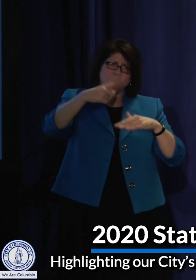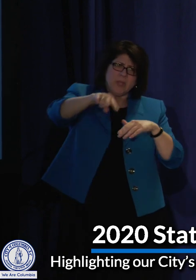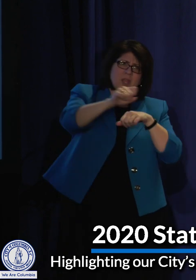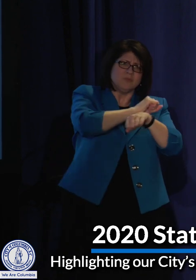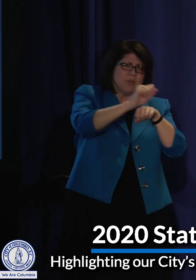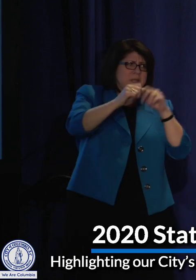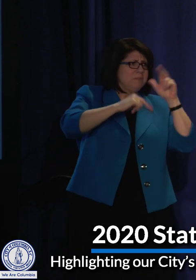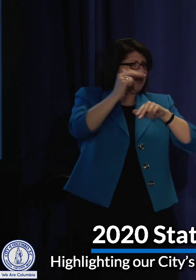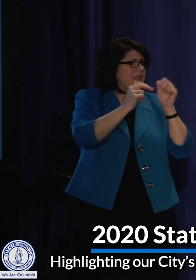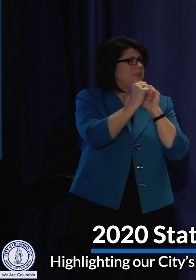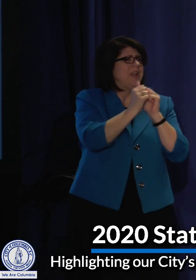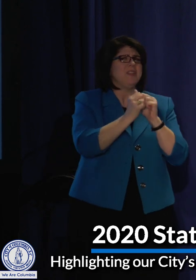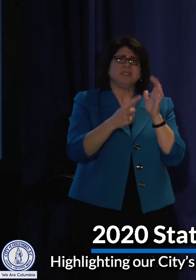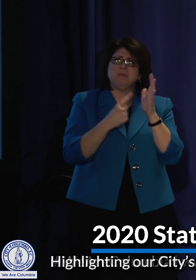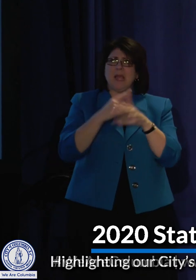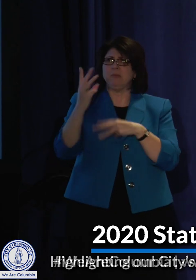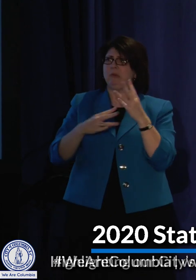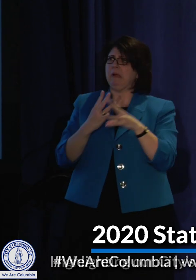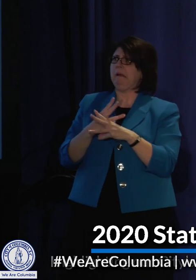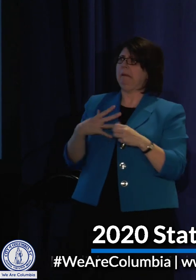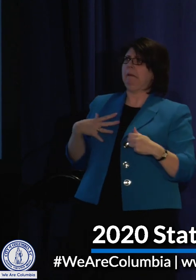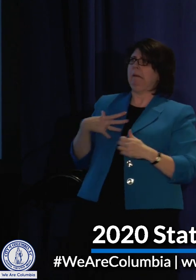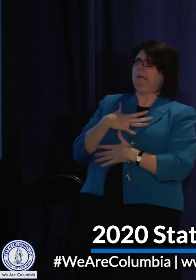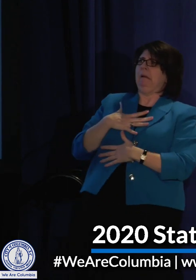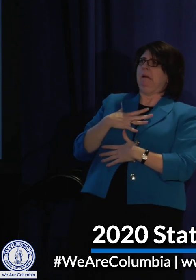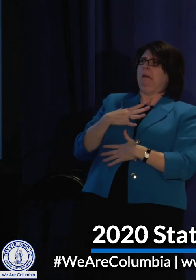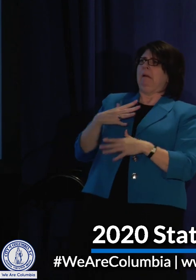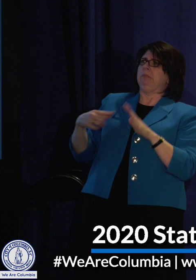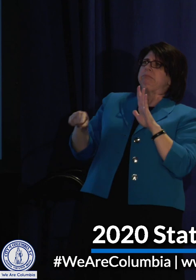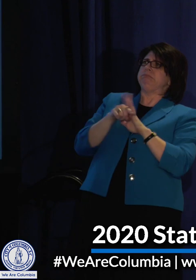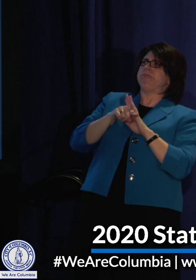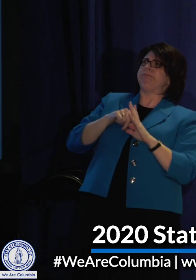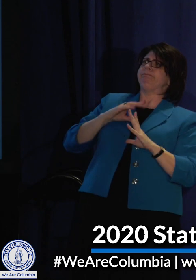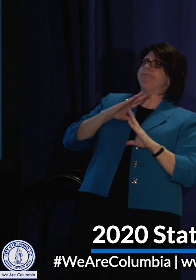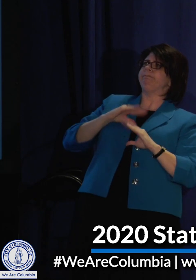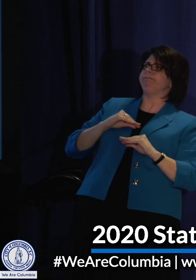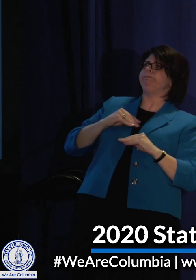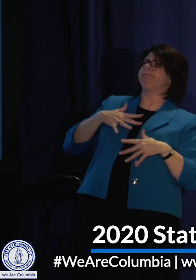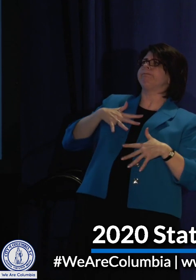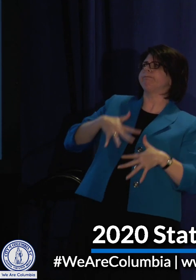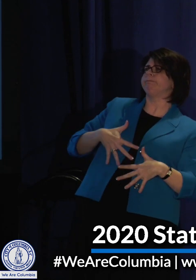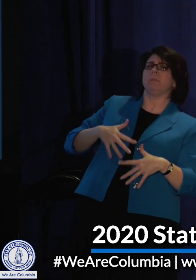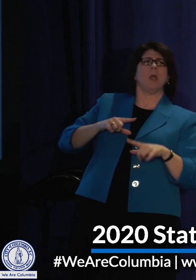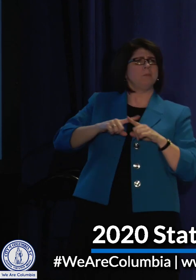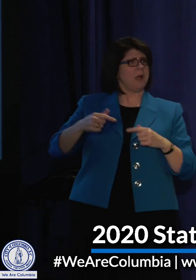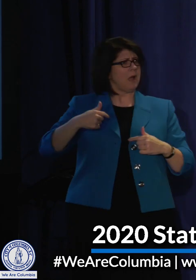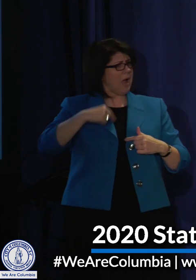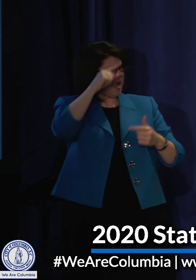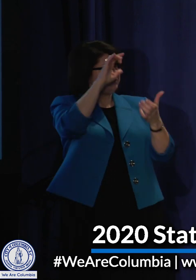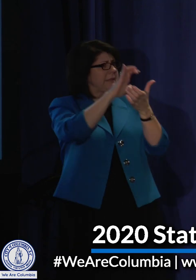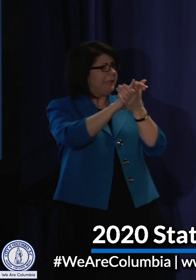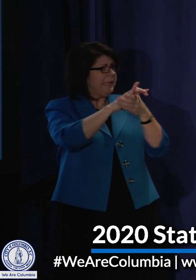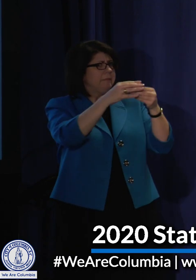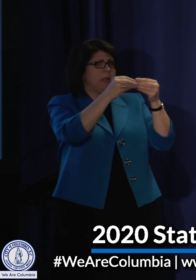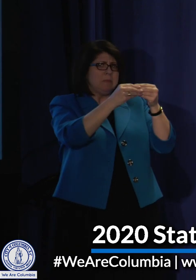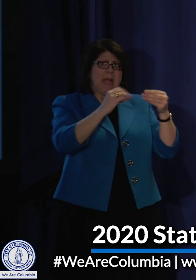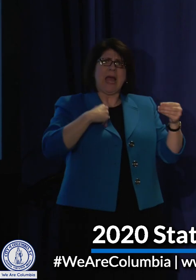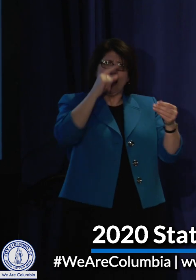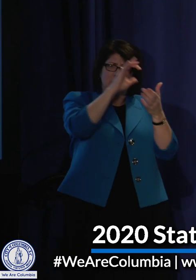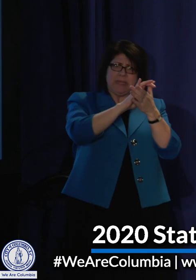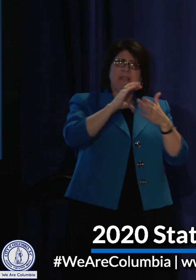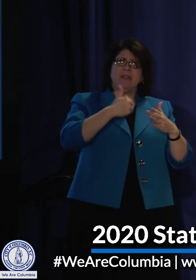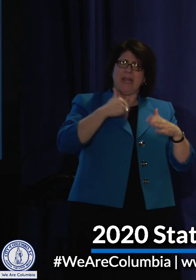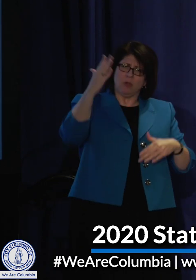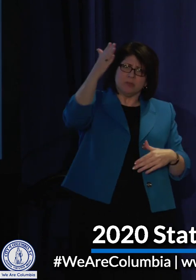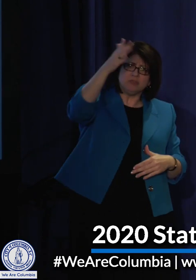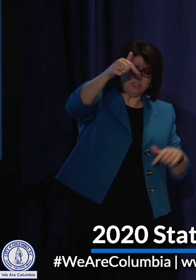Because sometimes the world can seem downright scary and sad, but I believe in Columbia. I believe in the future of